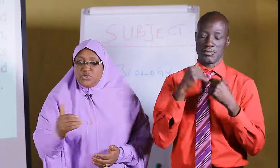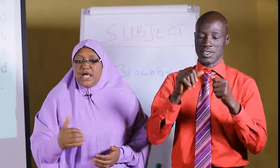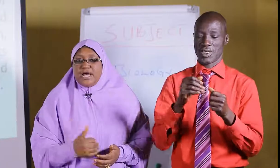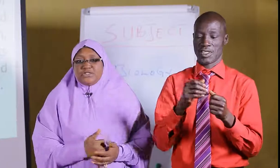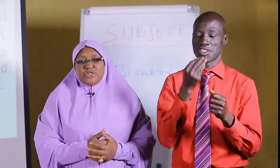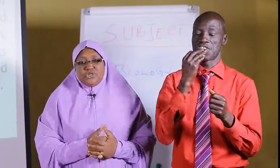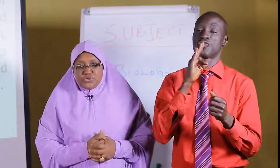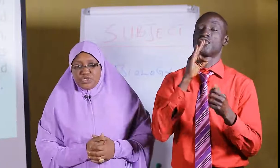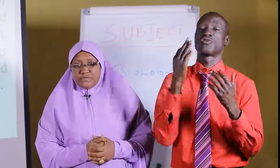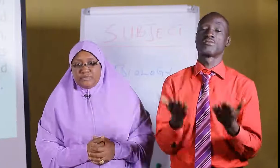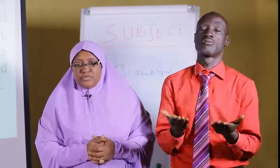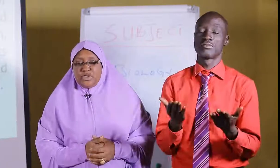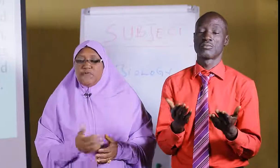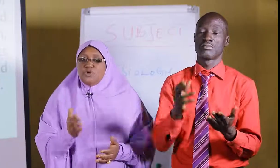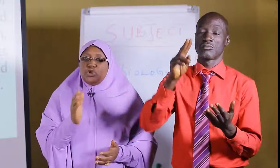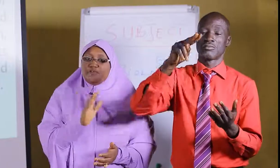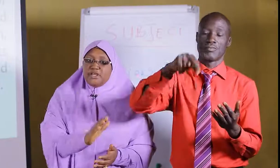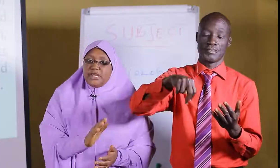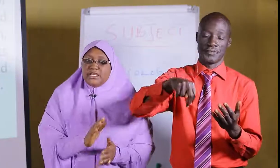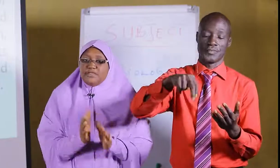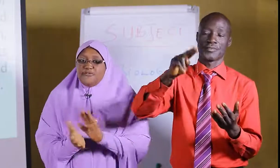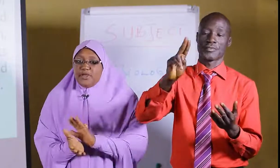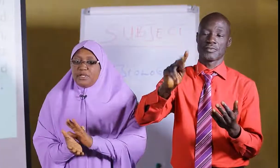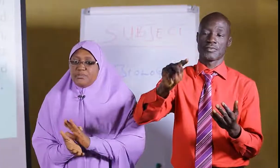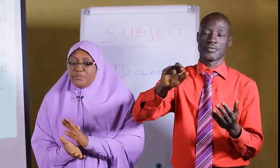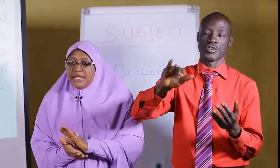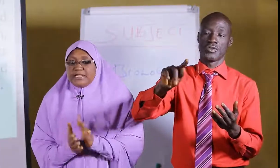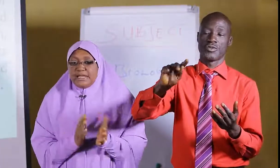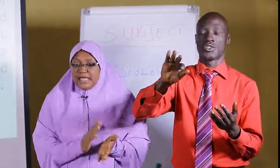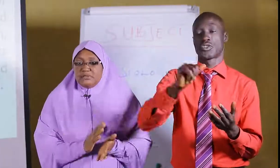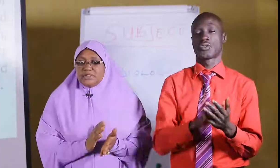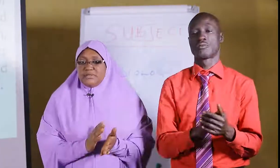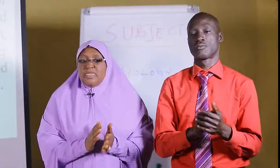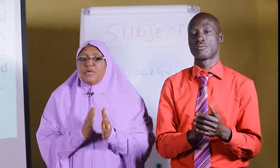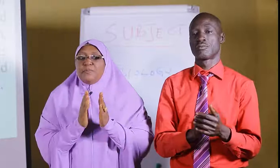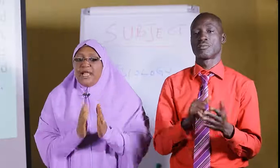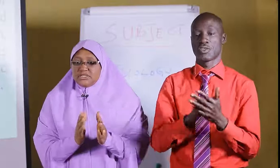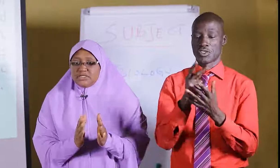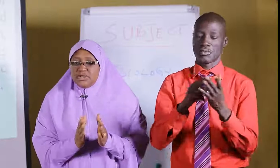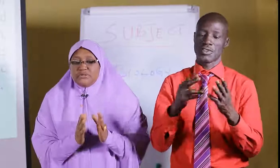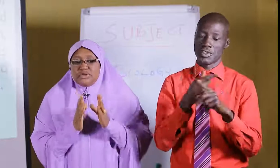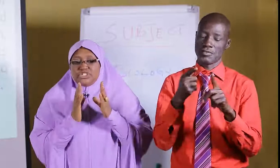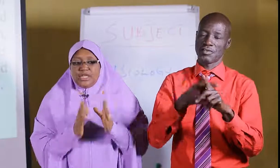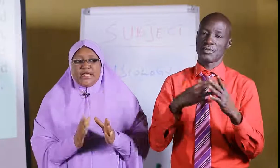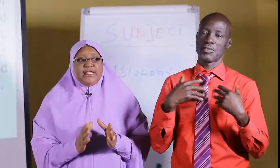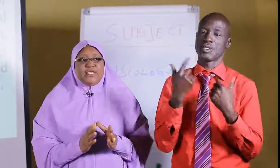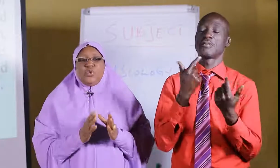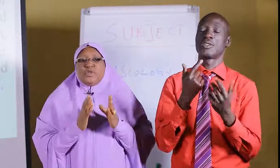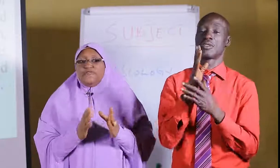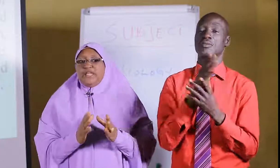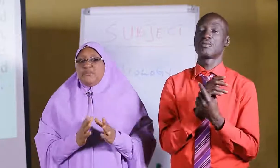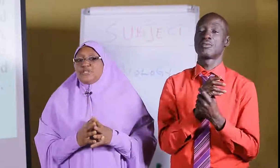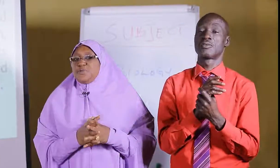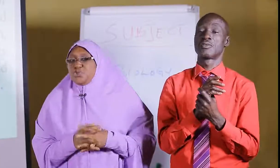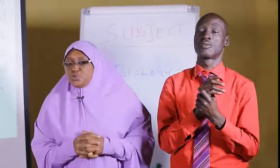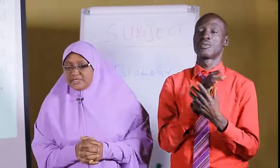That is known as nutrition, even though the feeding is different in plants and animals. Plants, generally, we